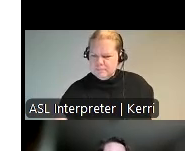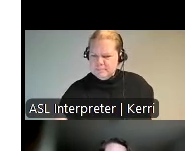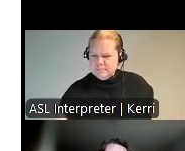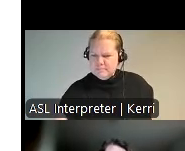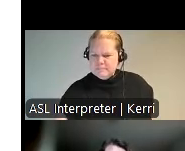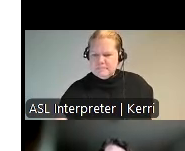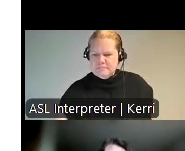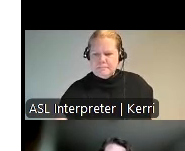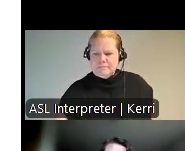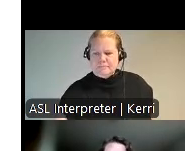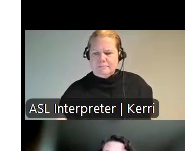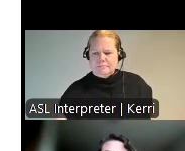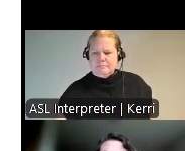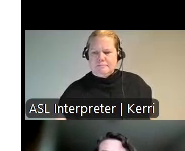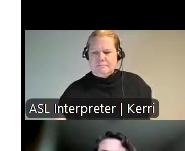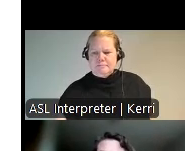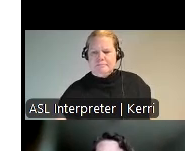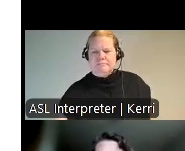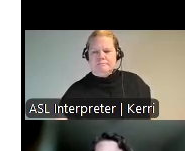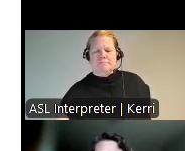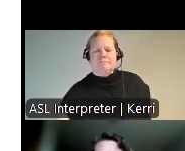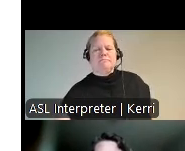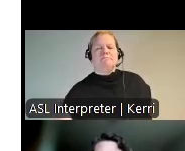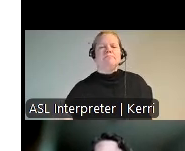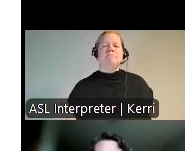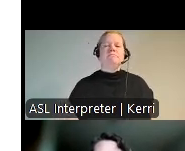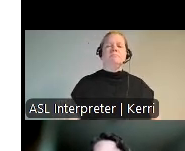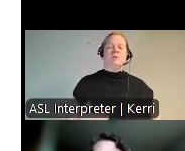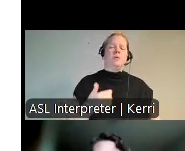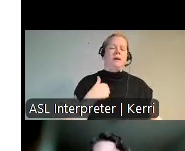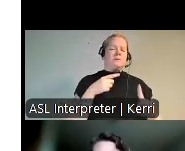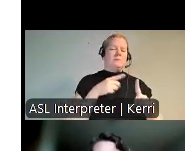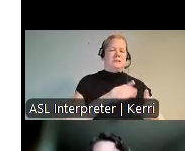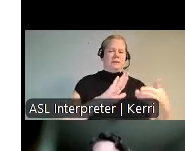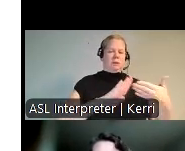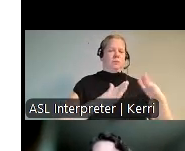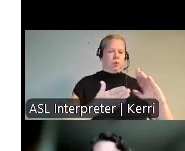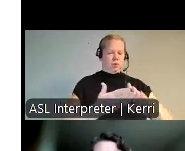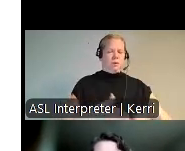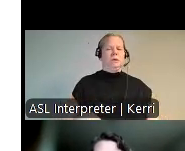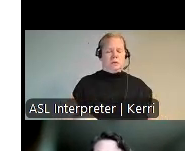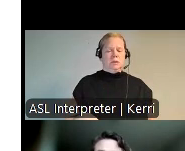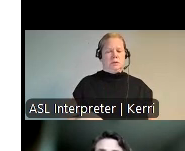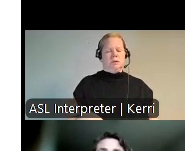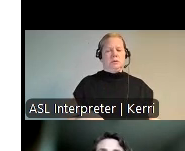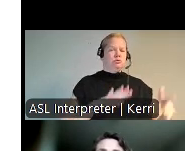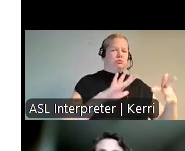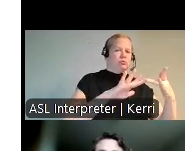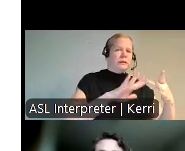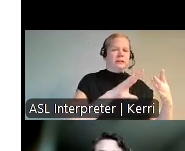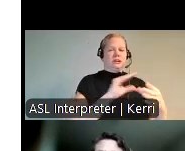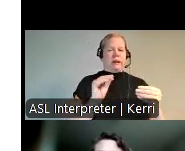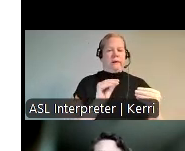So we have specific communities that we focus on to reach and to report out on.